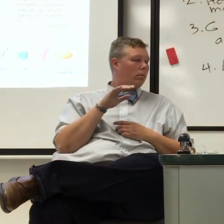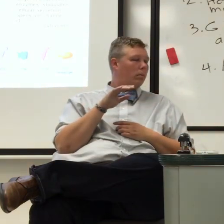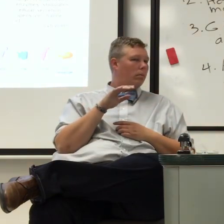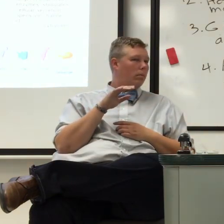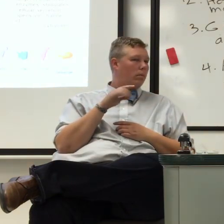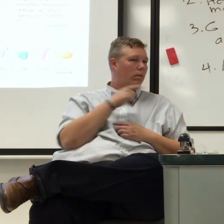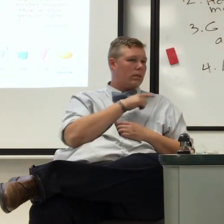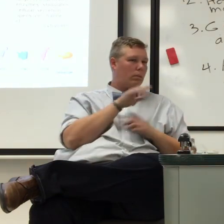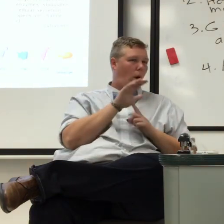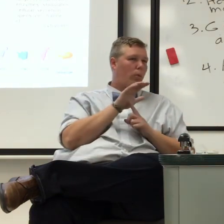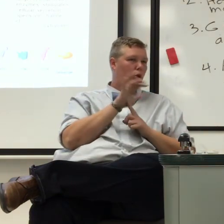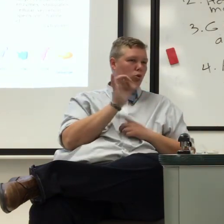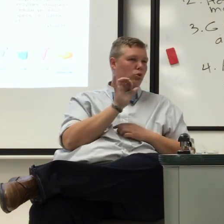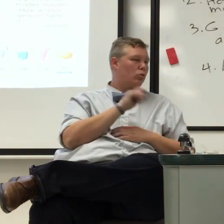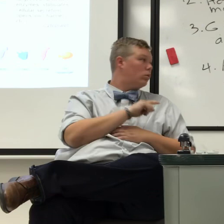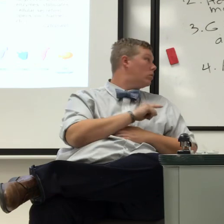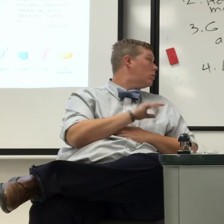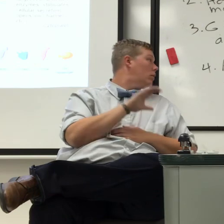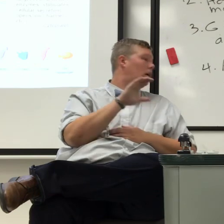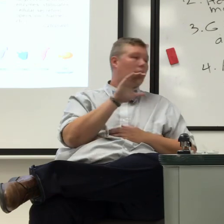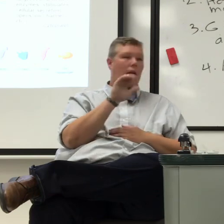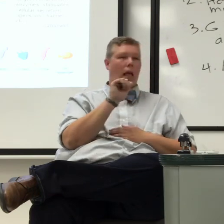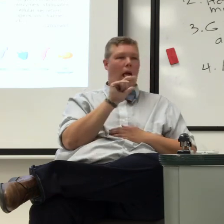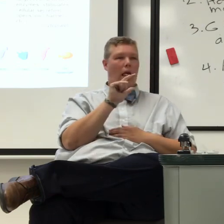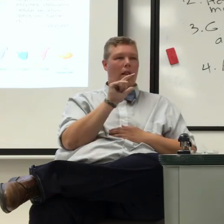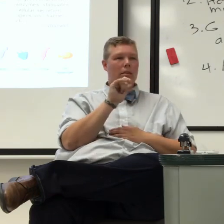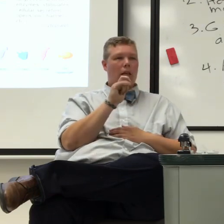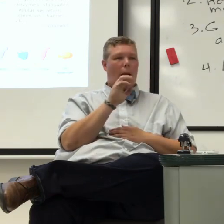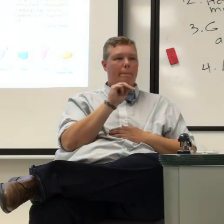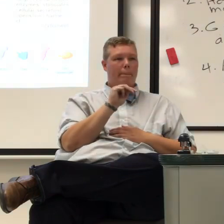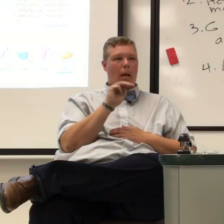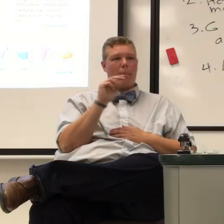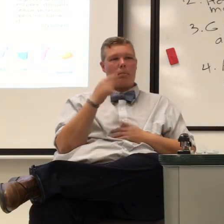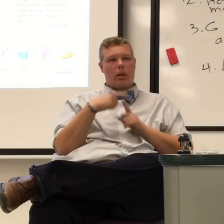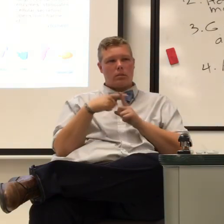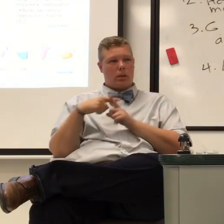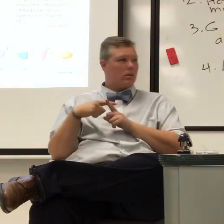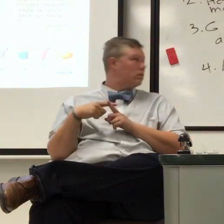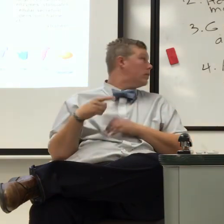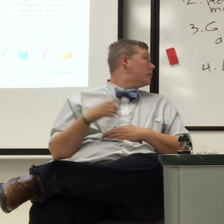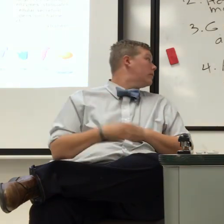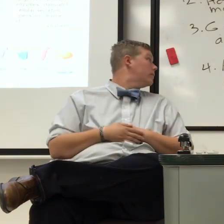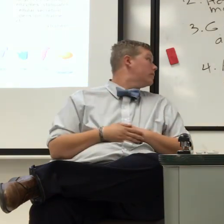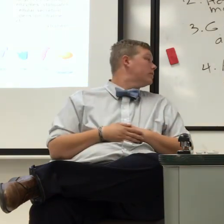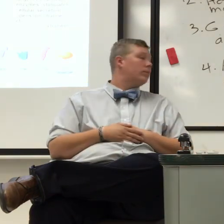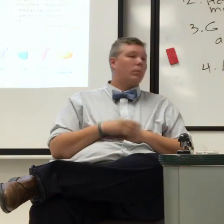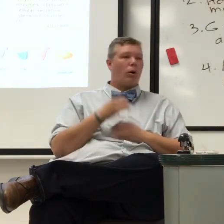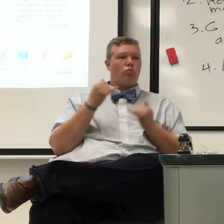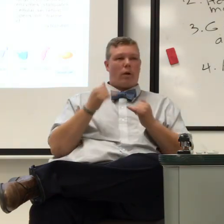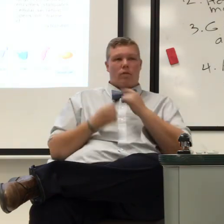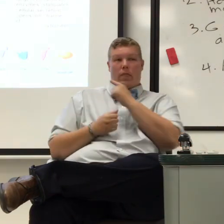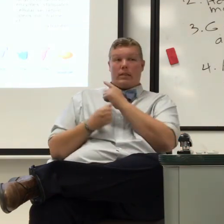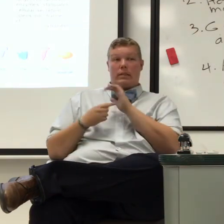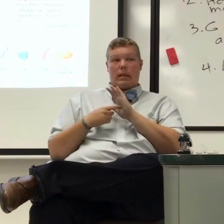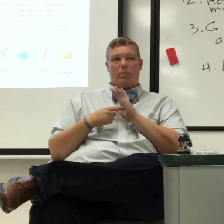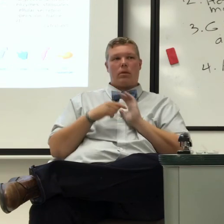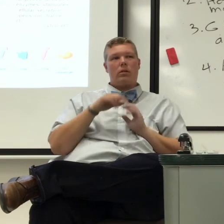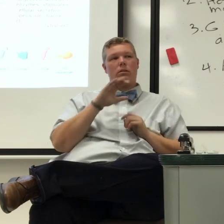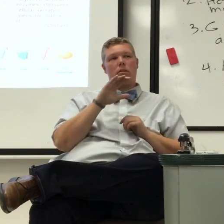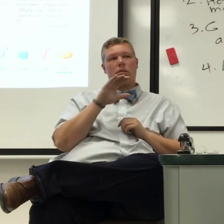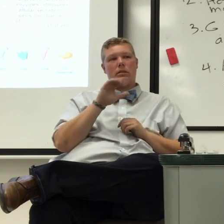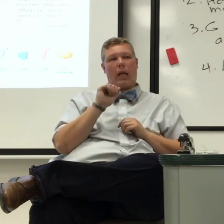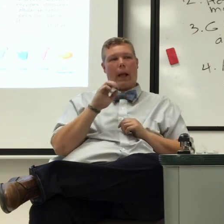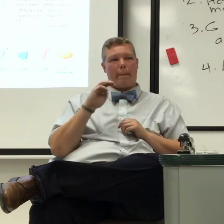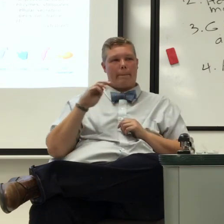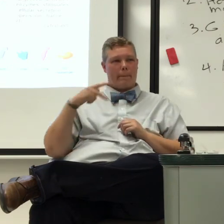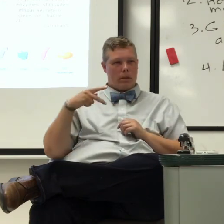that's not this one. Calcium ++. But for this example, it's cyclic AMP. Now, if you look at the figure, I'm going to